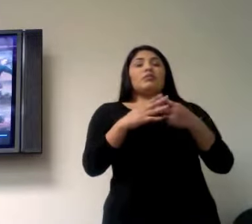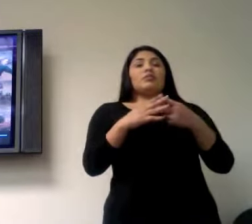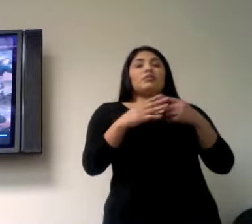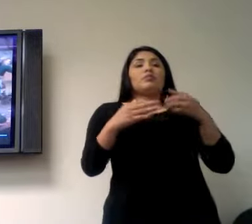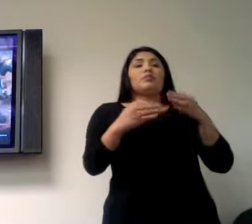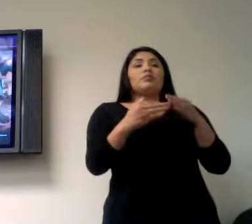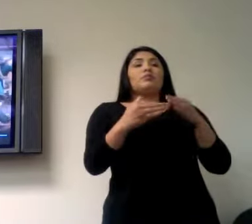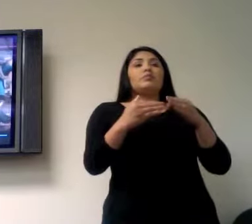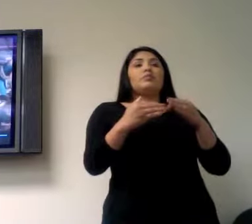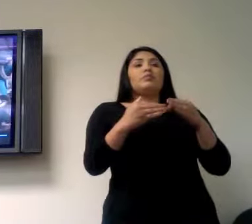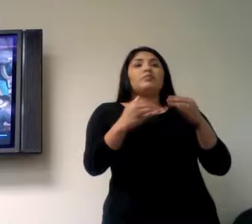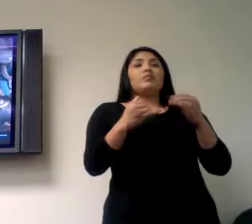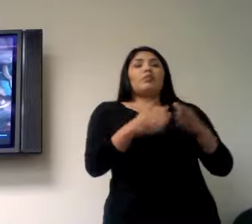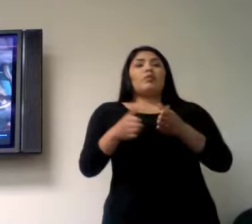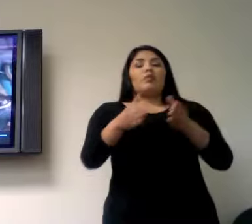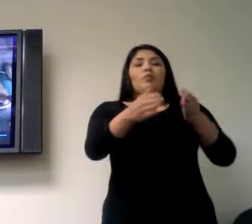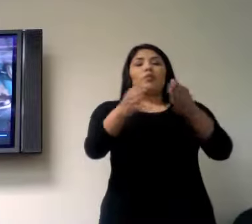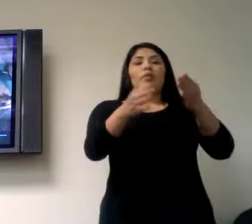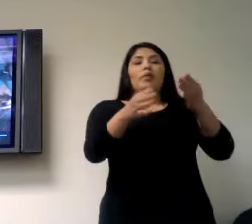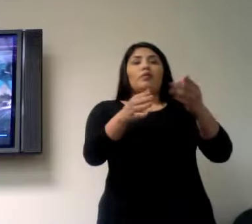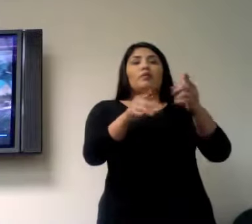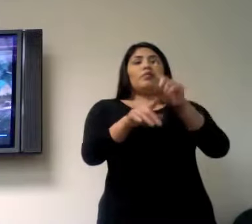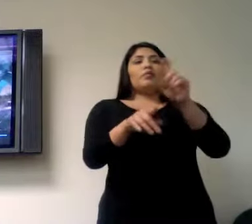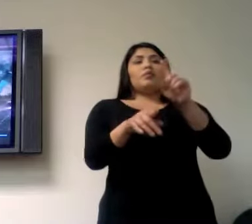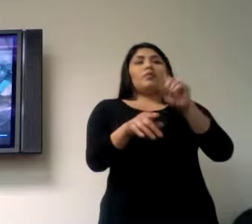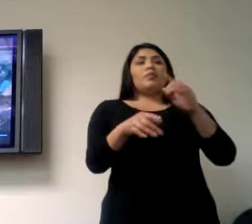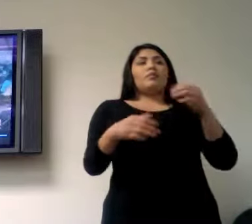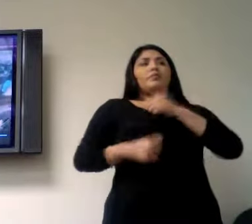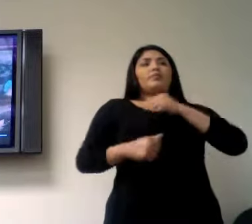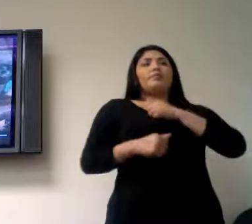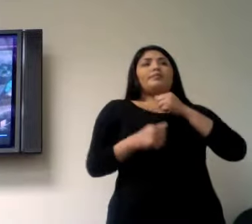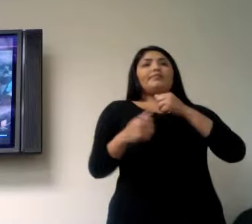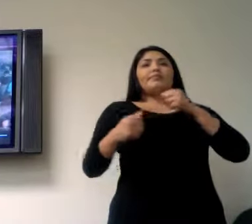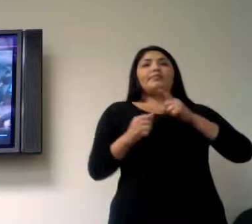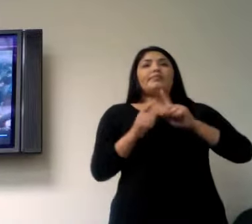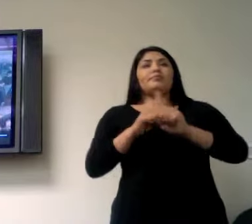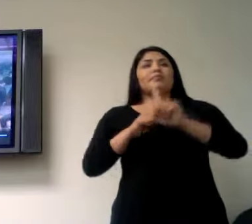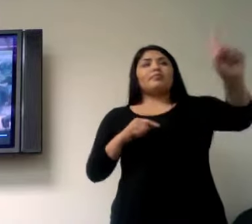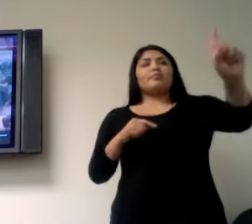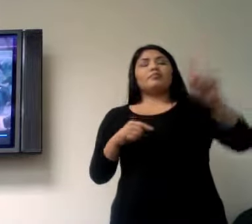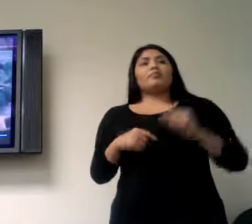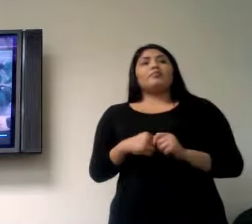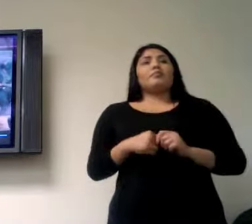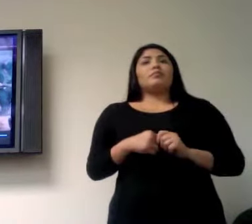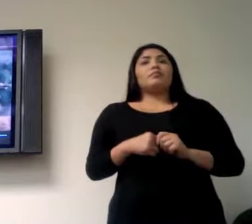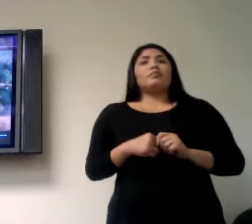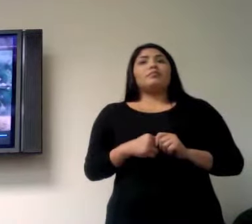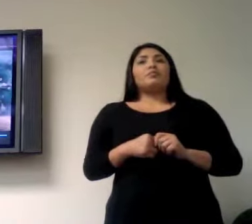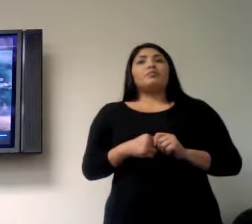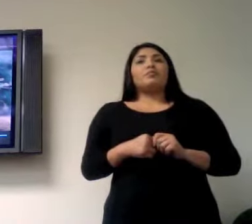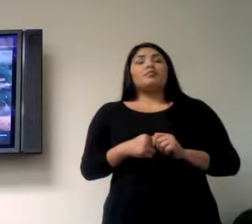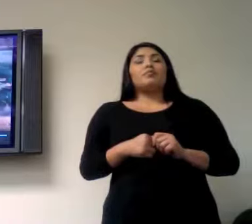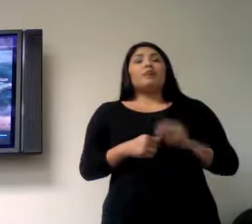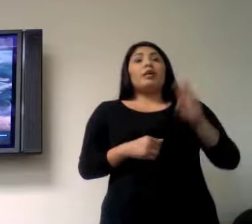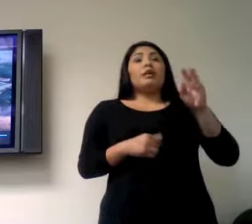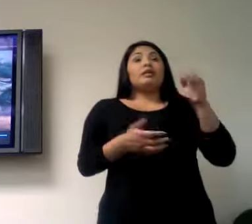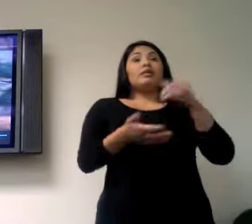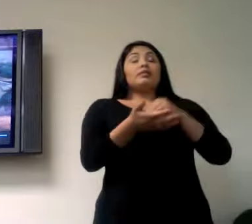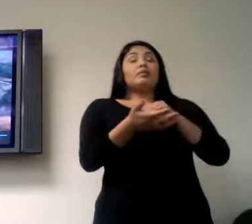fled. By the end of the day, over 6,000 Confederates became prisoners of Grant's army.